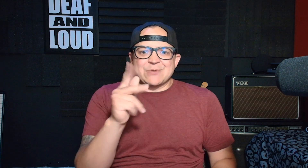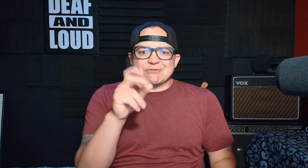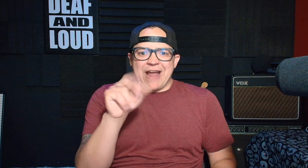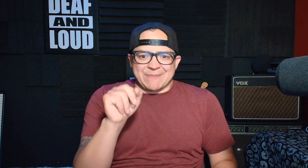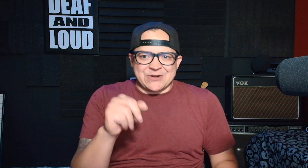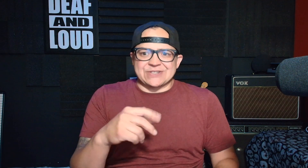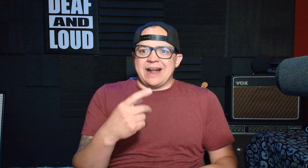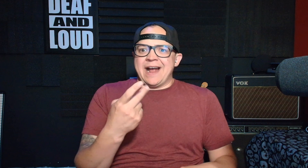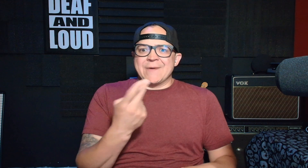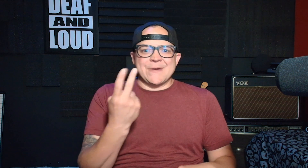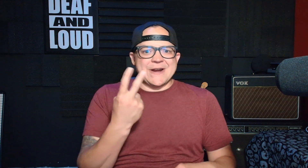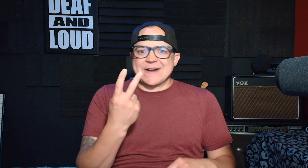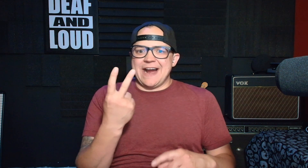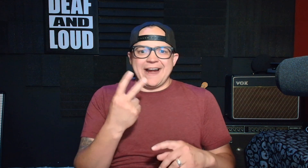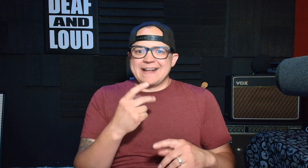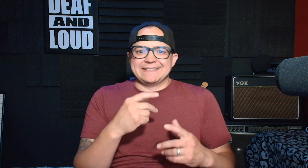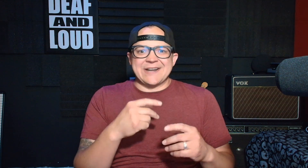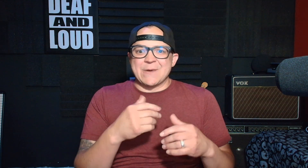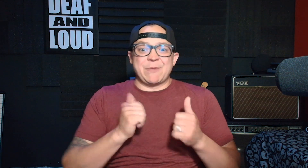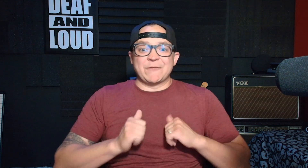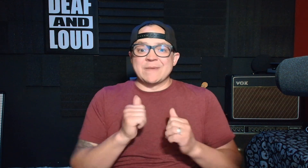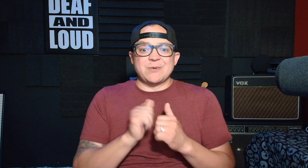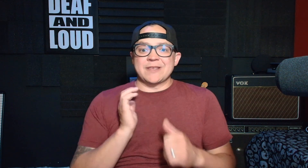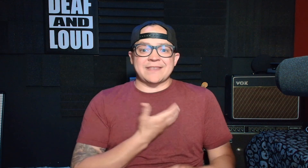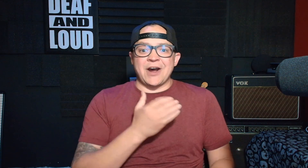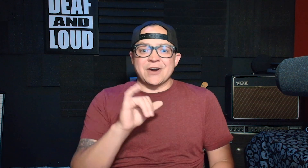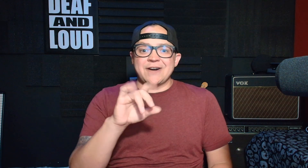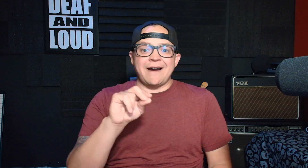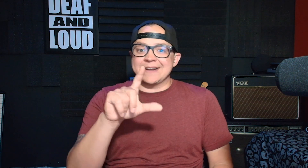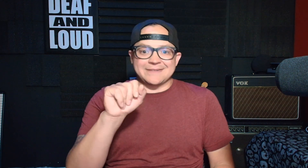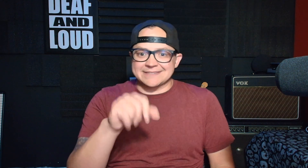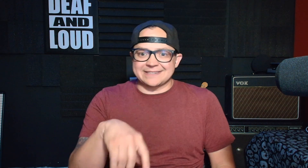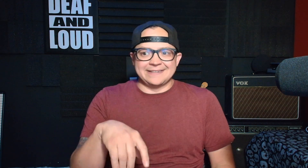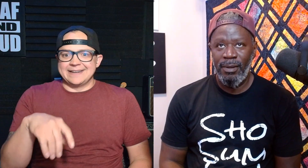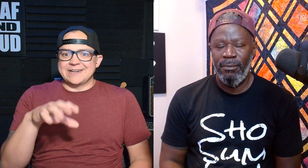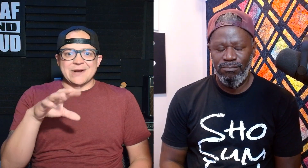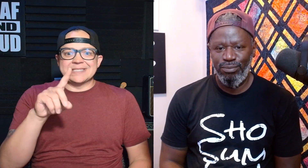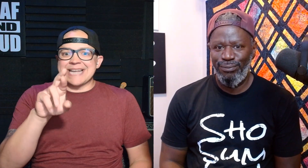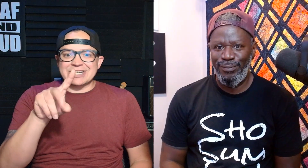Obviously we're rappers. We're, performing with our idols.